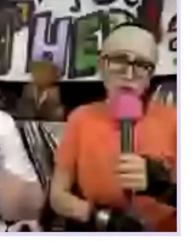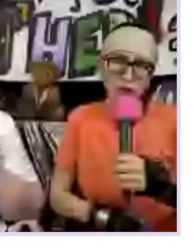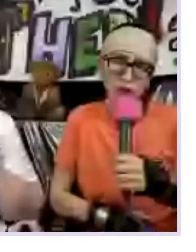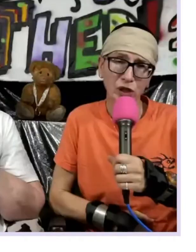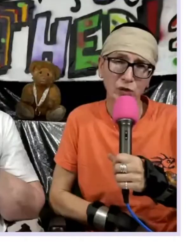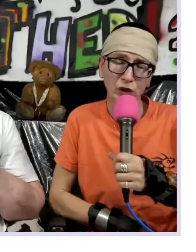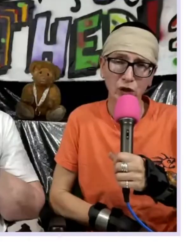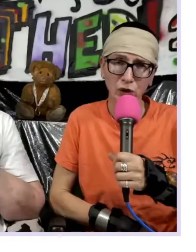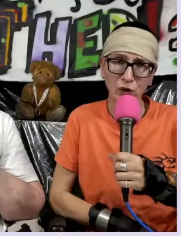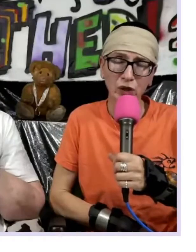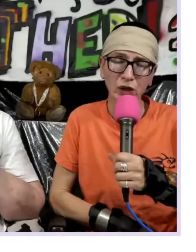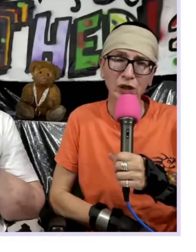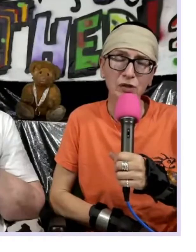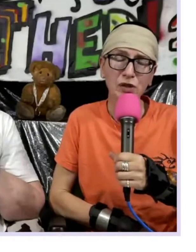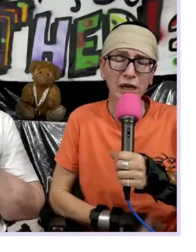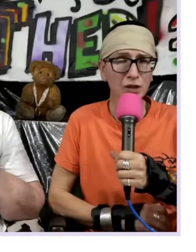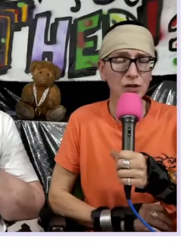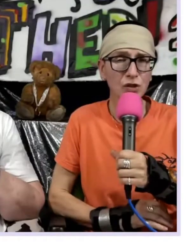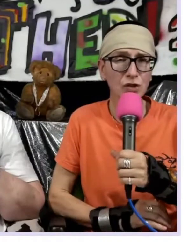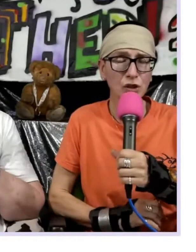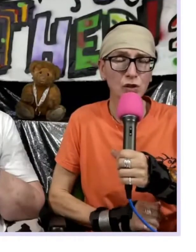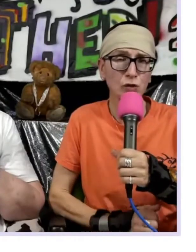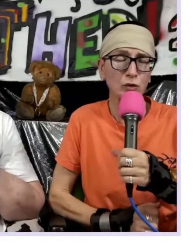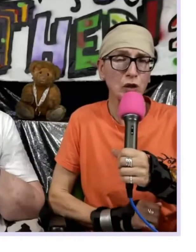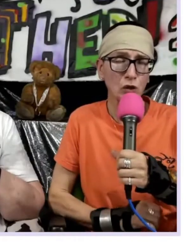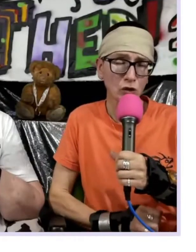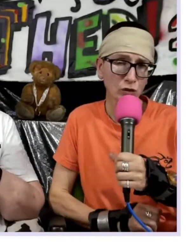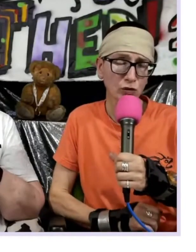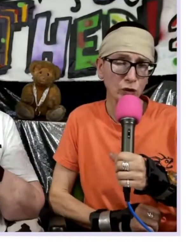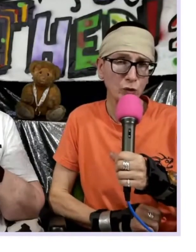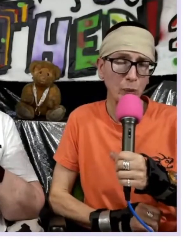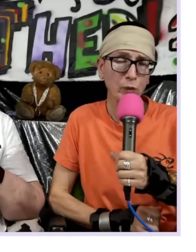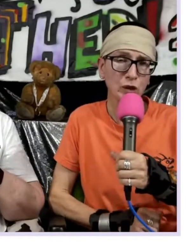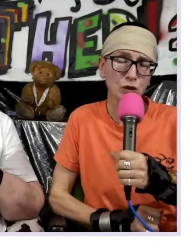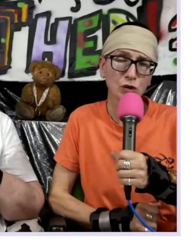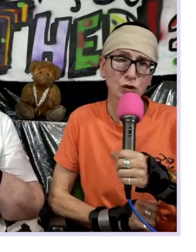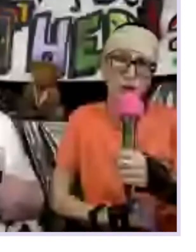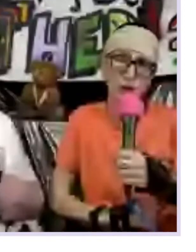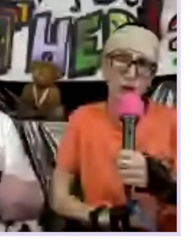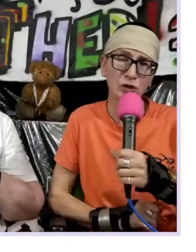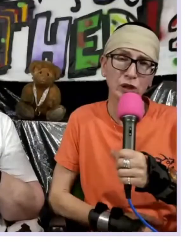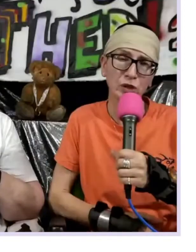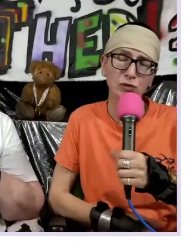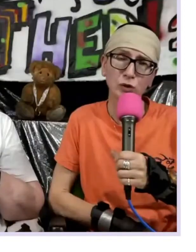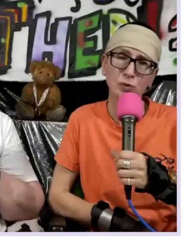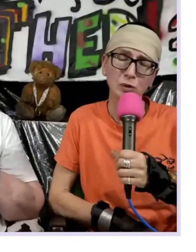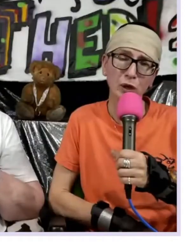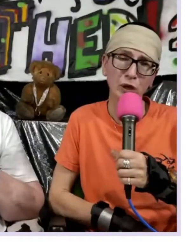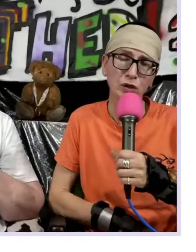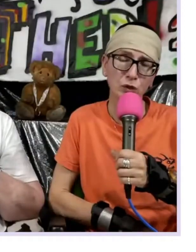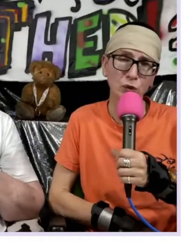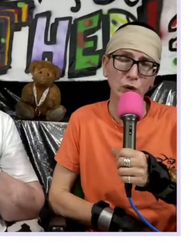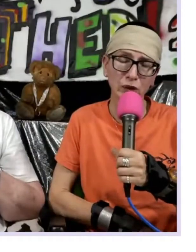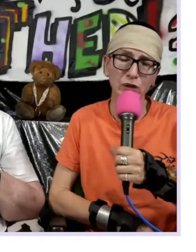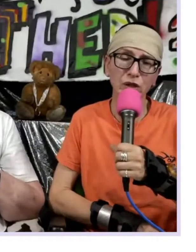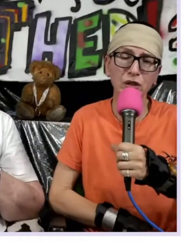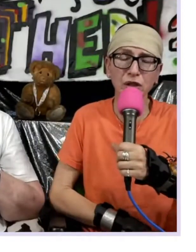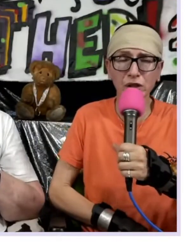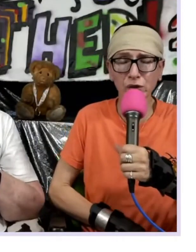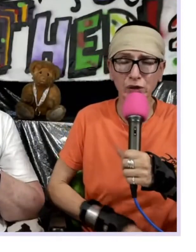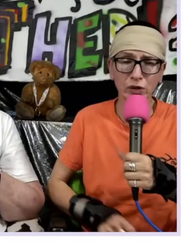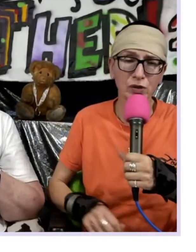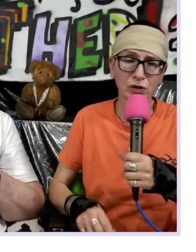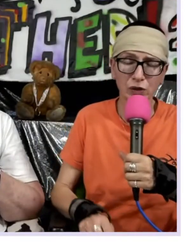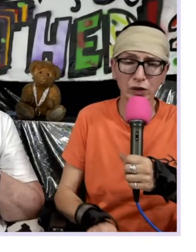own Sahira Khan. It's excerpted from a longer film, which you can find on our films page or indeed